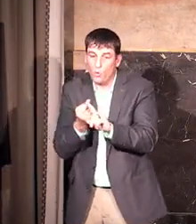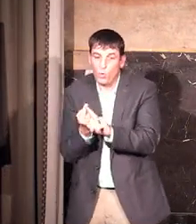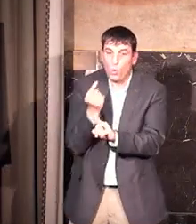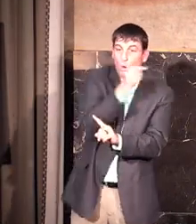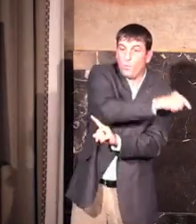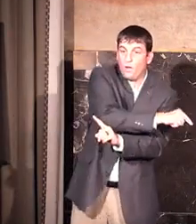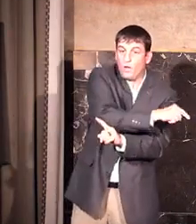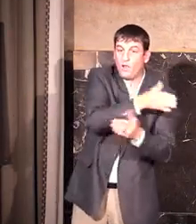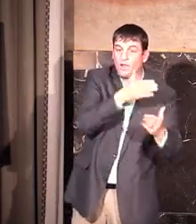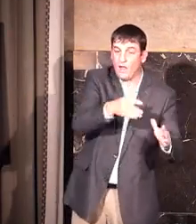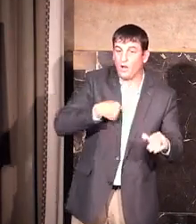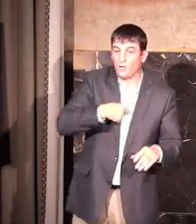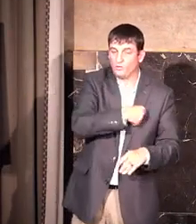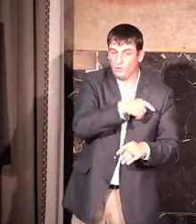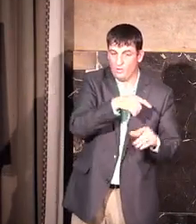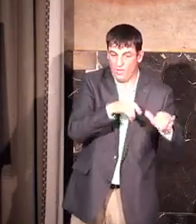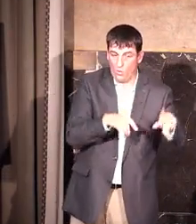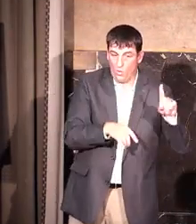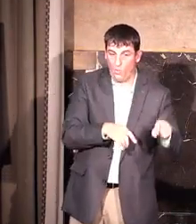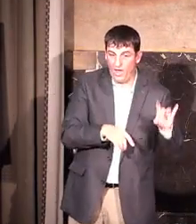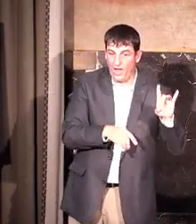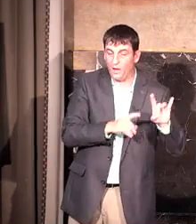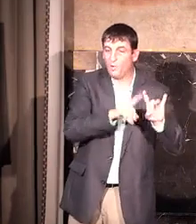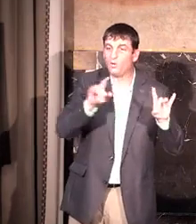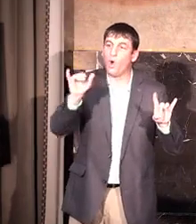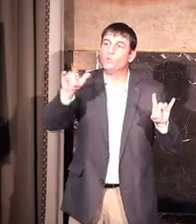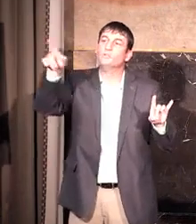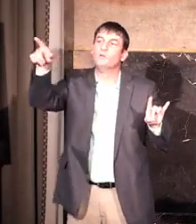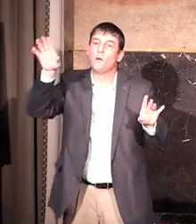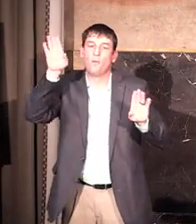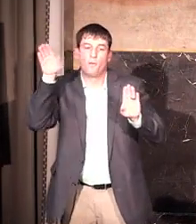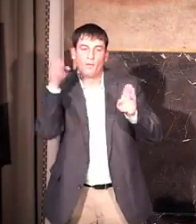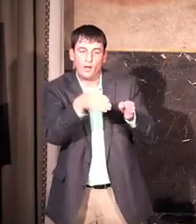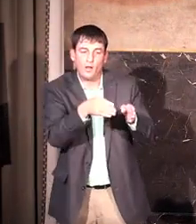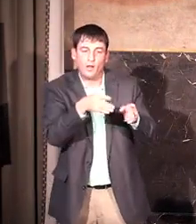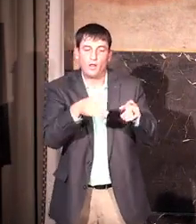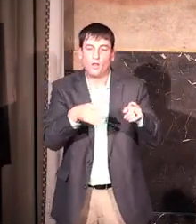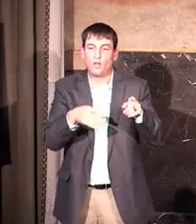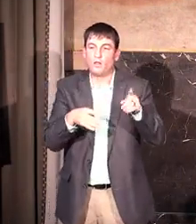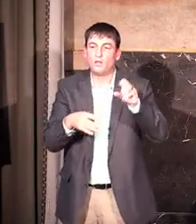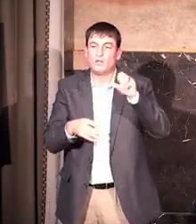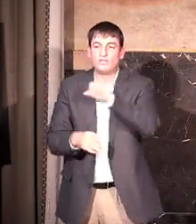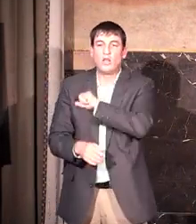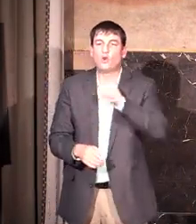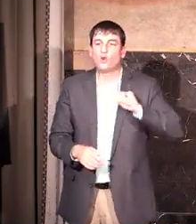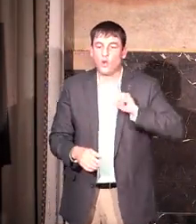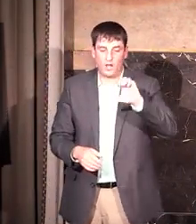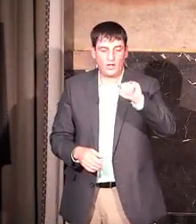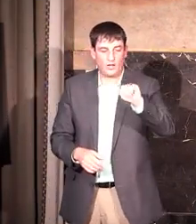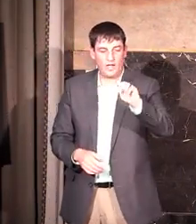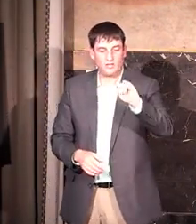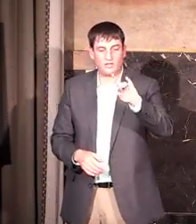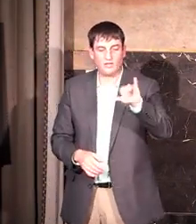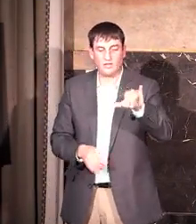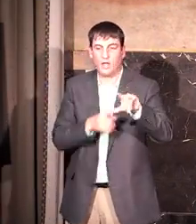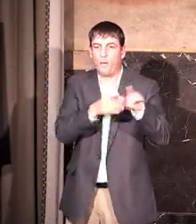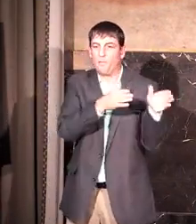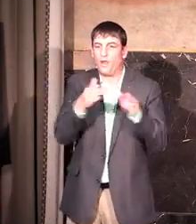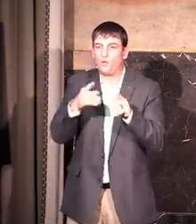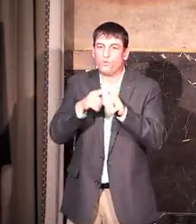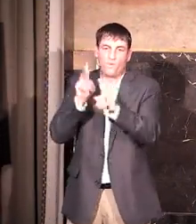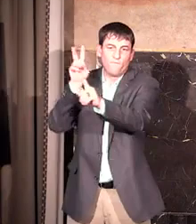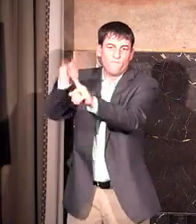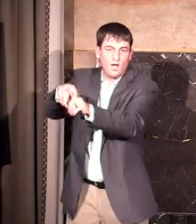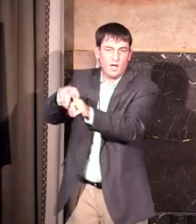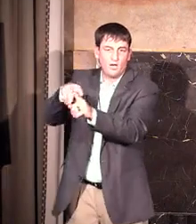allowing us to do that with the 1.8, but bringing their attention to the bill that Senator Cassidy is going to file with Senator Menendez